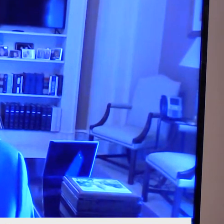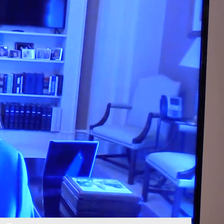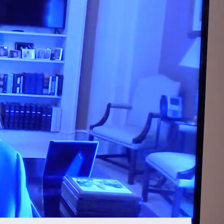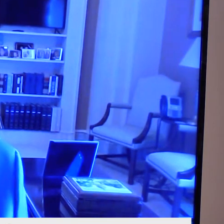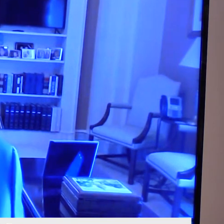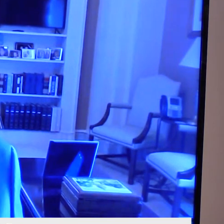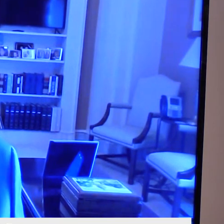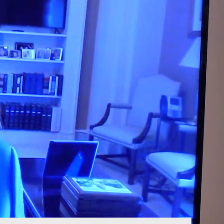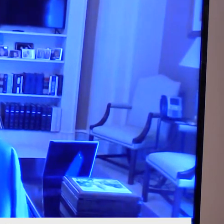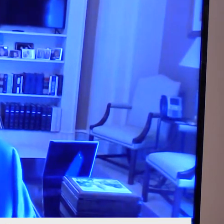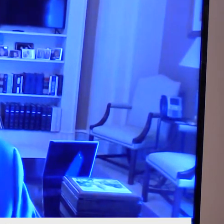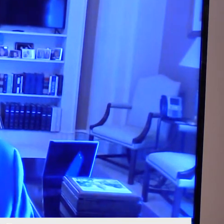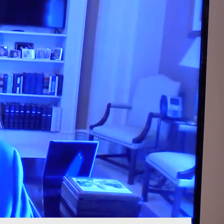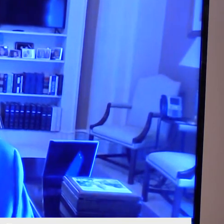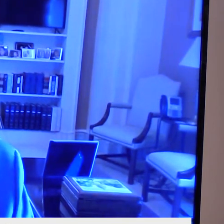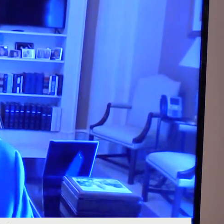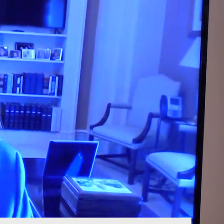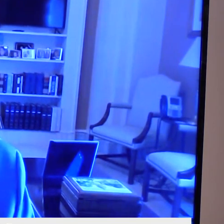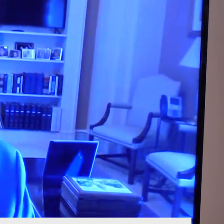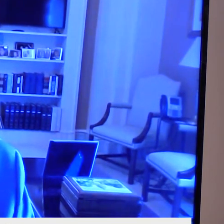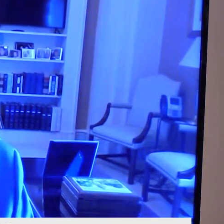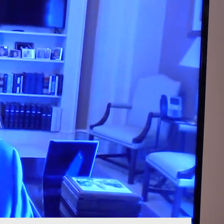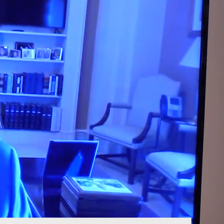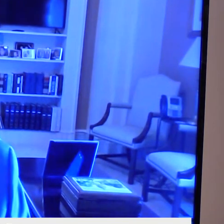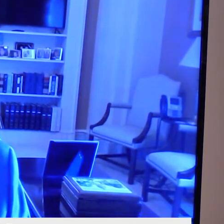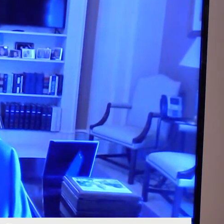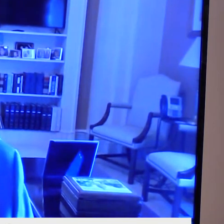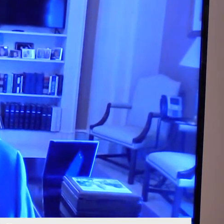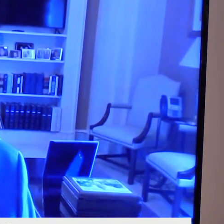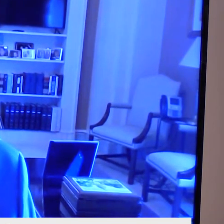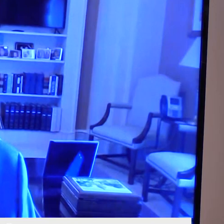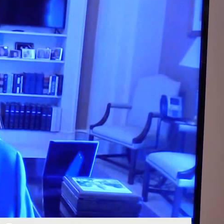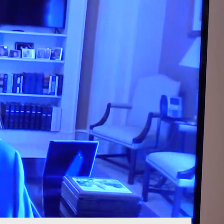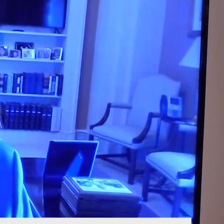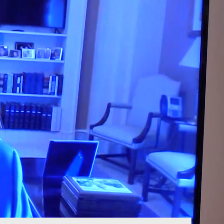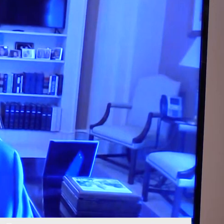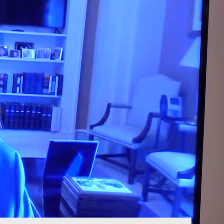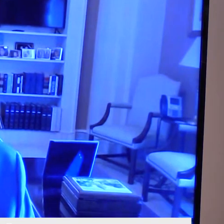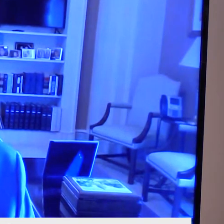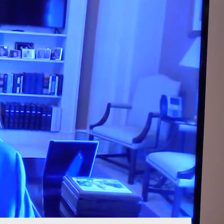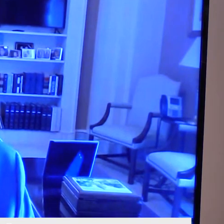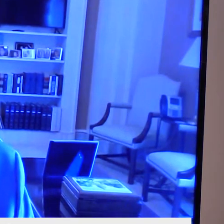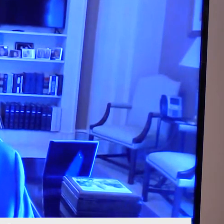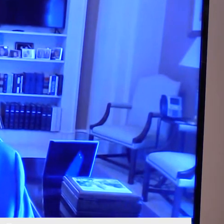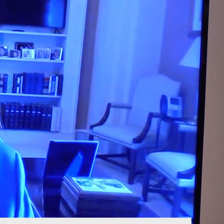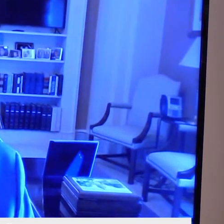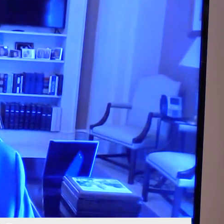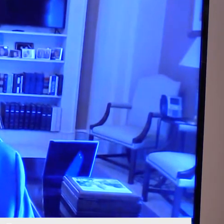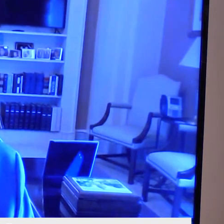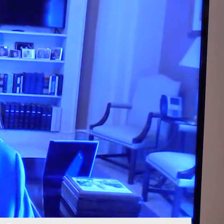is what's going to be in the COVID bill. And if I could just fill you in a little bit on that.